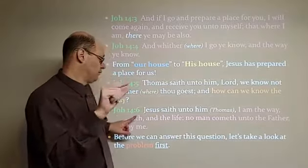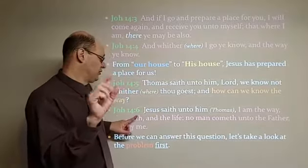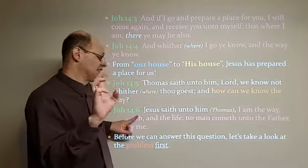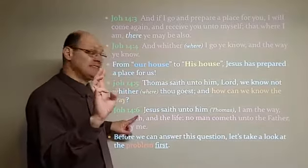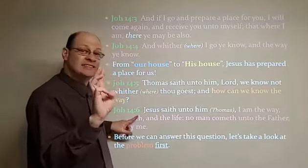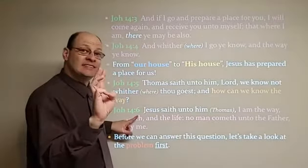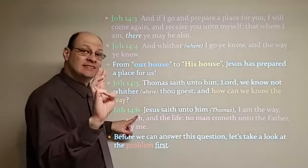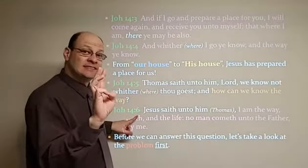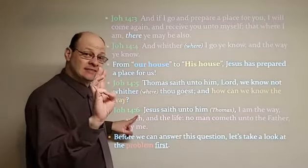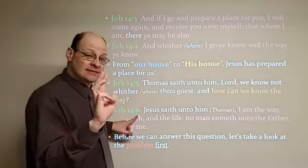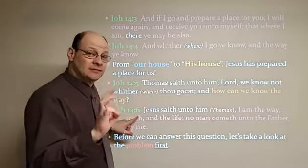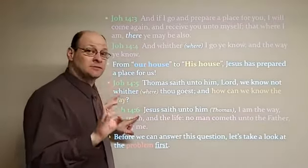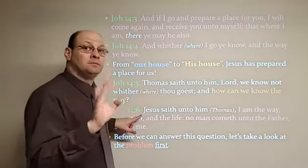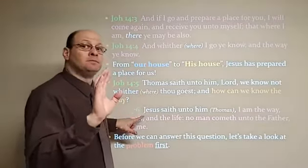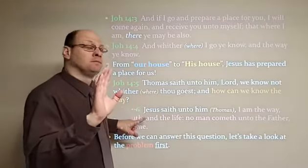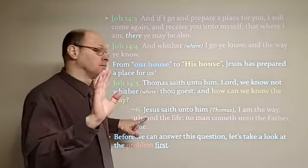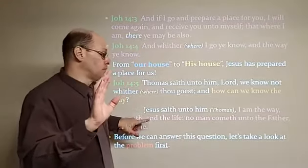because Jesus responded to Thomas